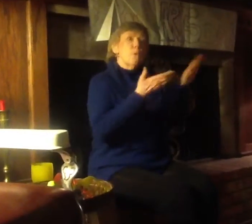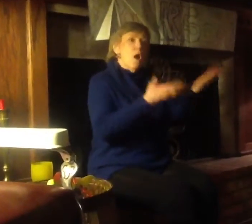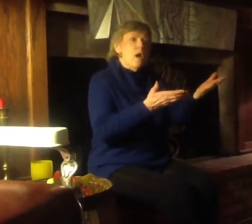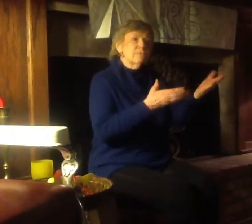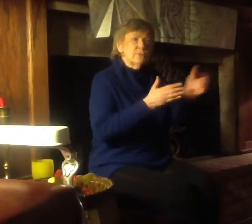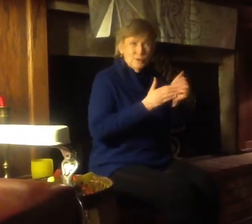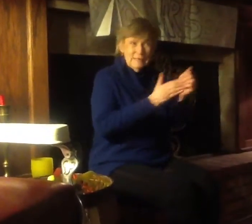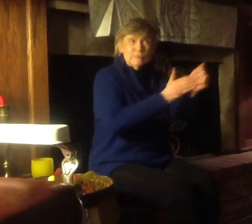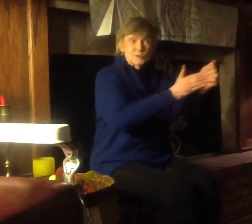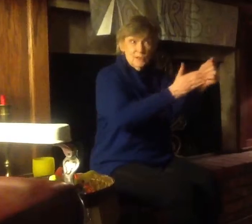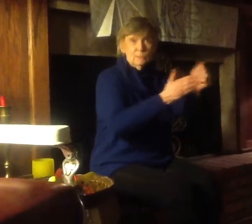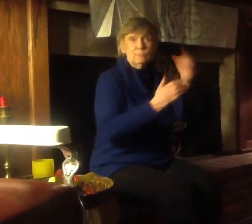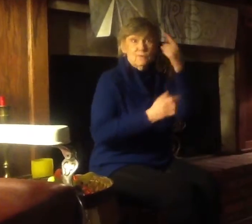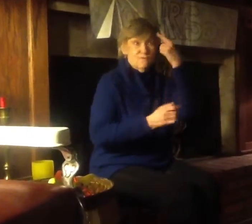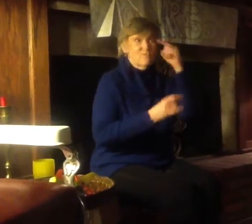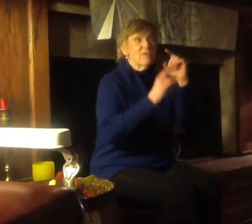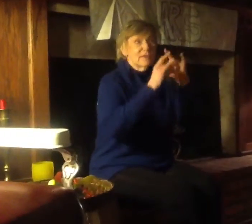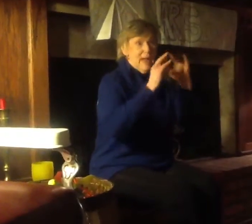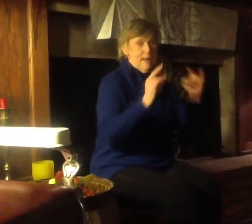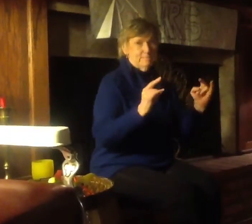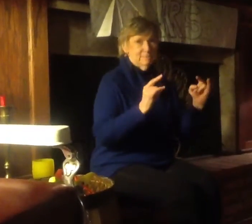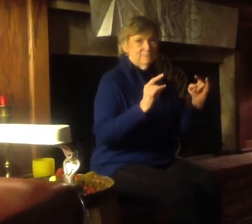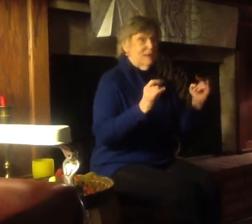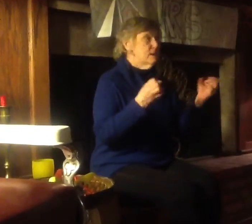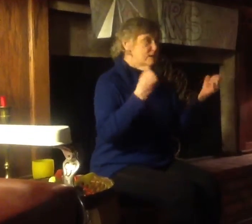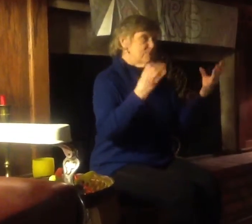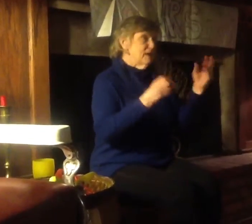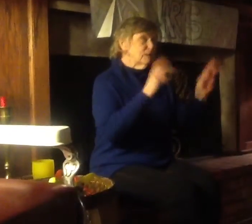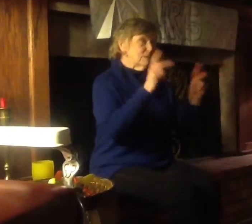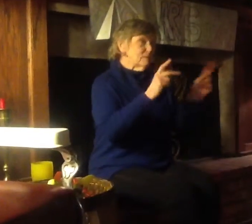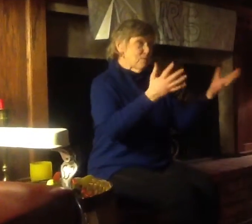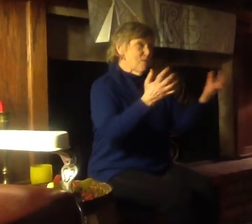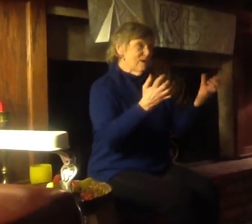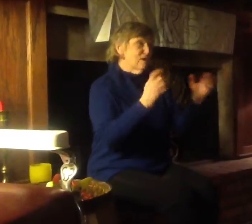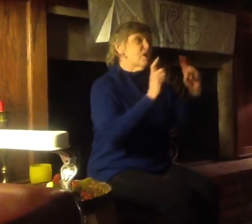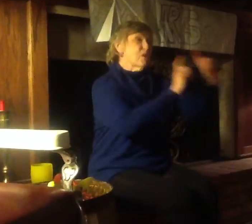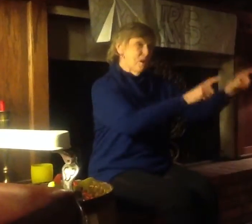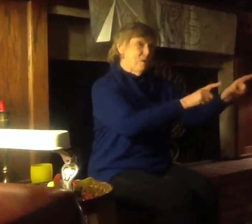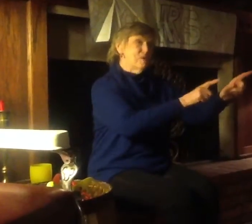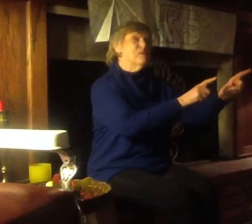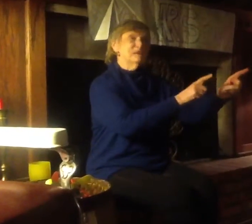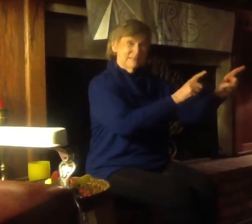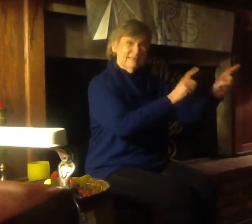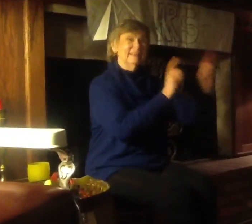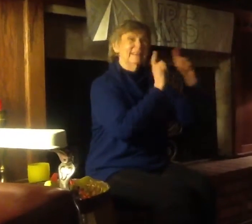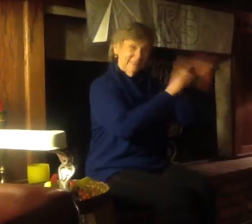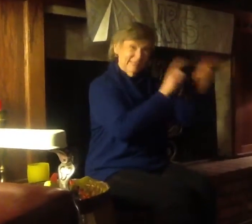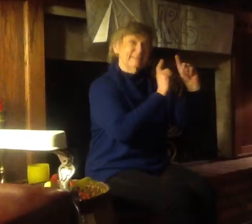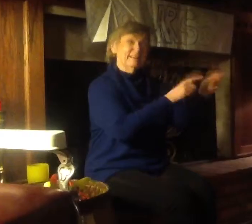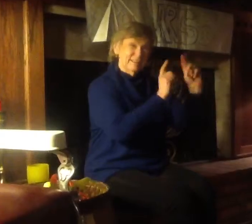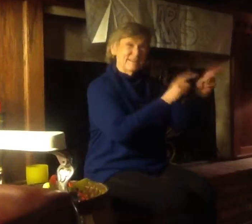to offer leadership for the camp. Many people want to go,